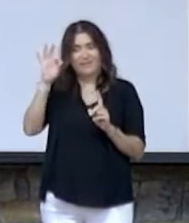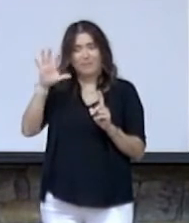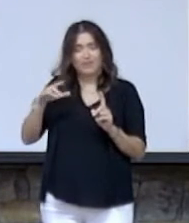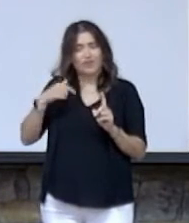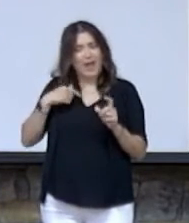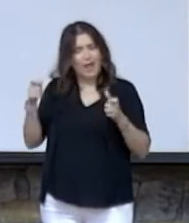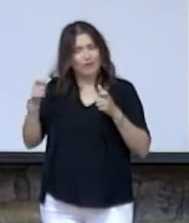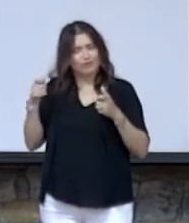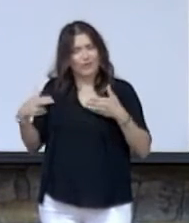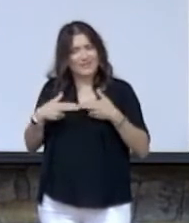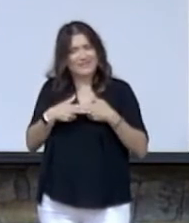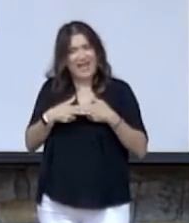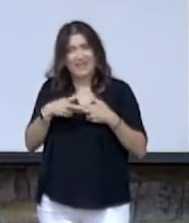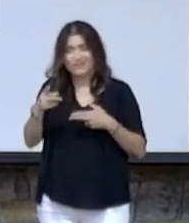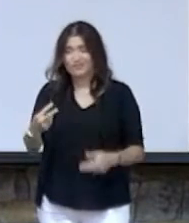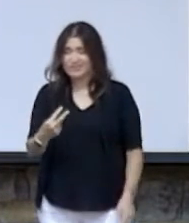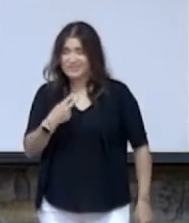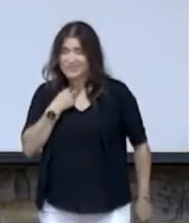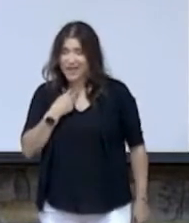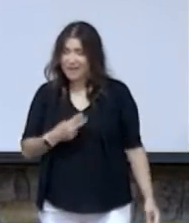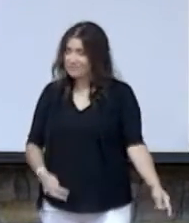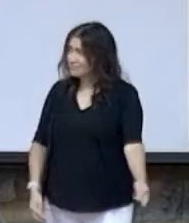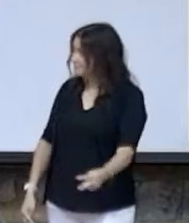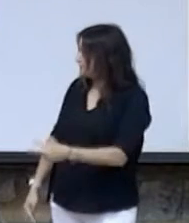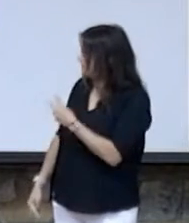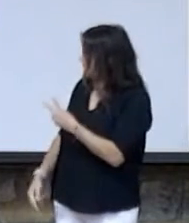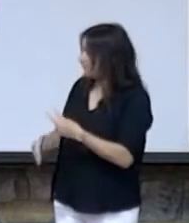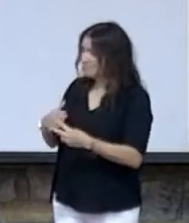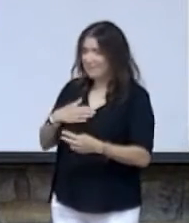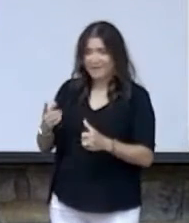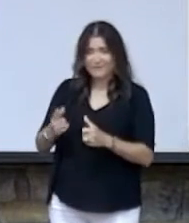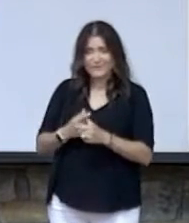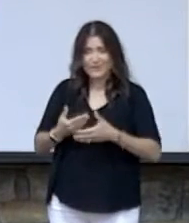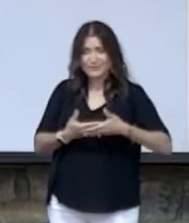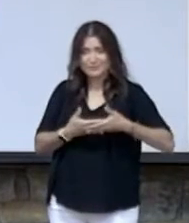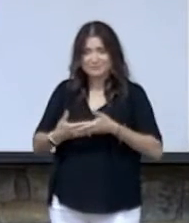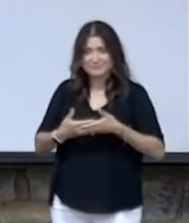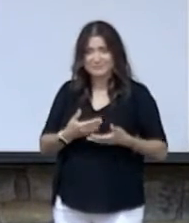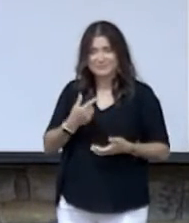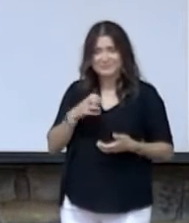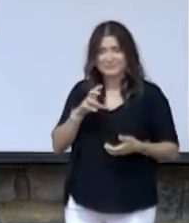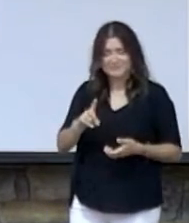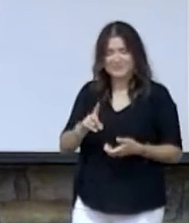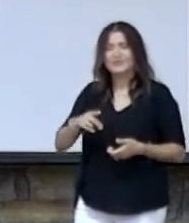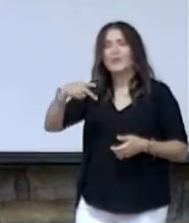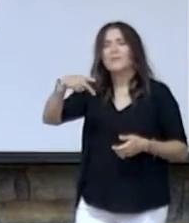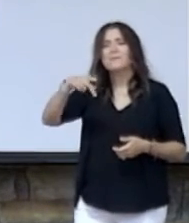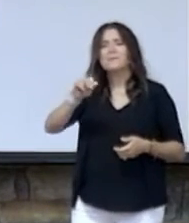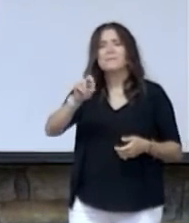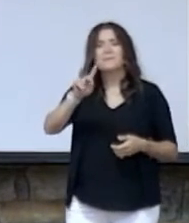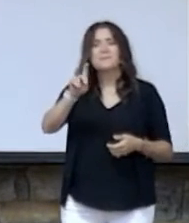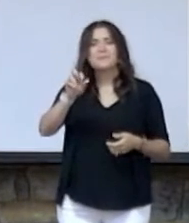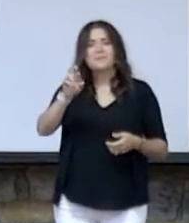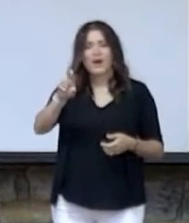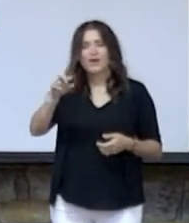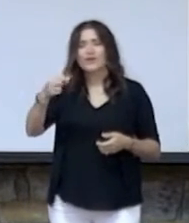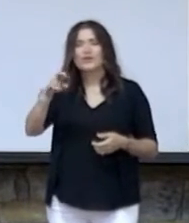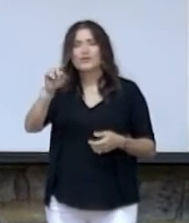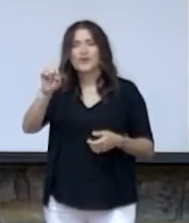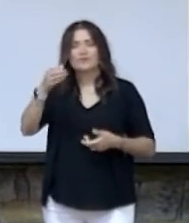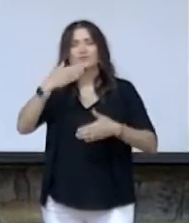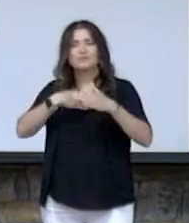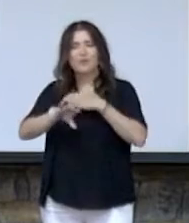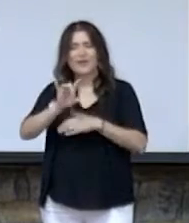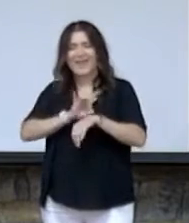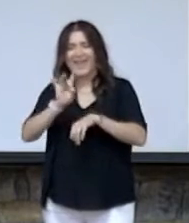sermon. So you are stuck looking at my first grandparent picture this morning. So Parker Grace was born at 8:30 last night, and